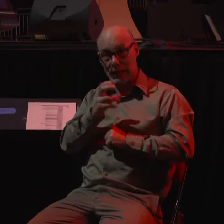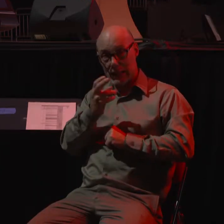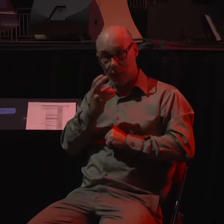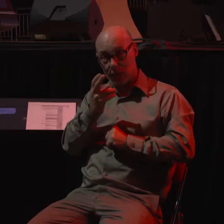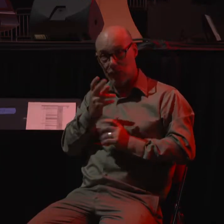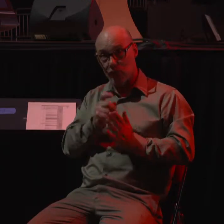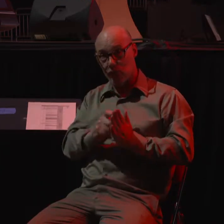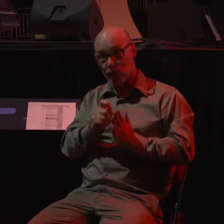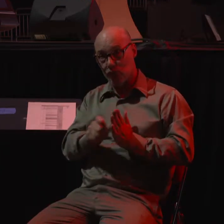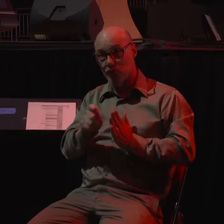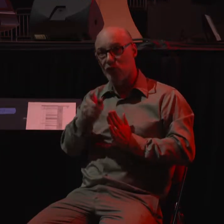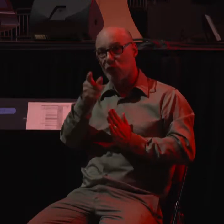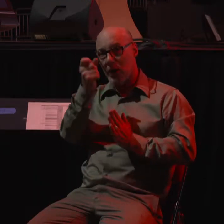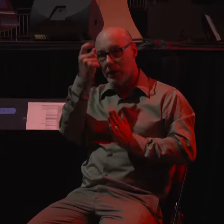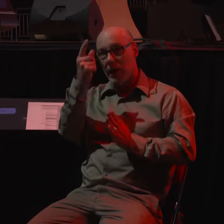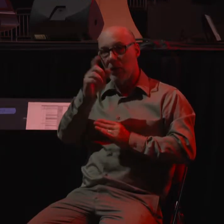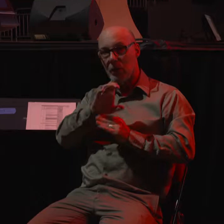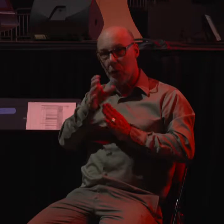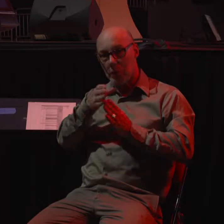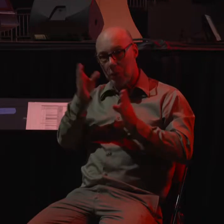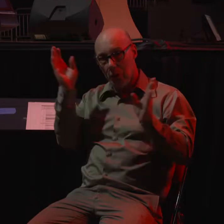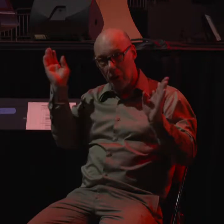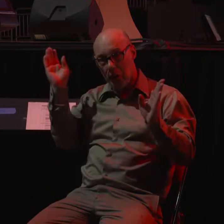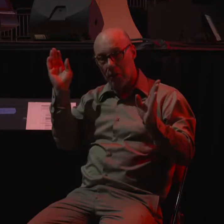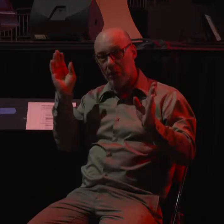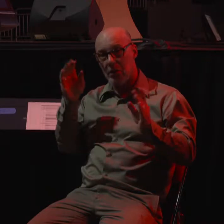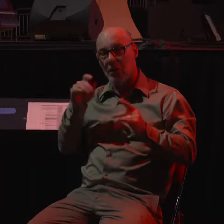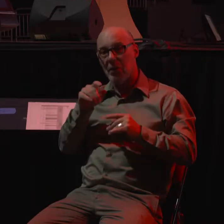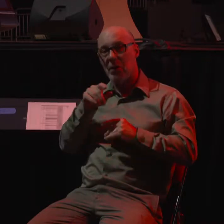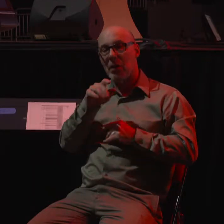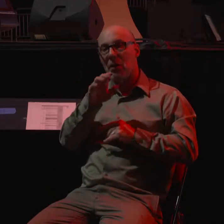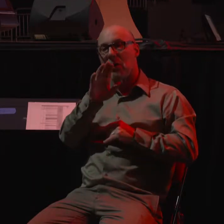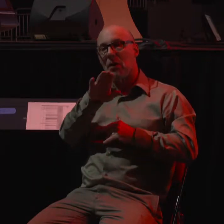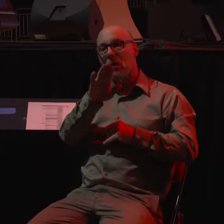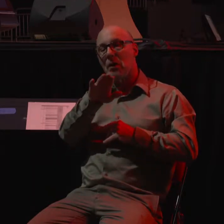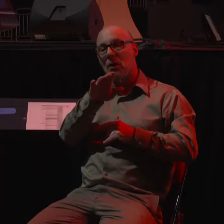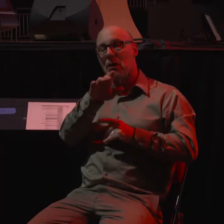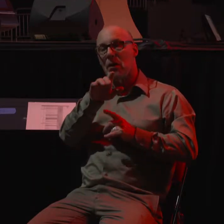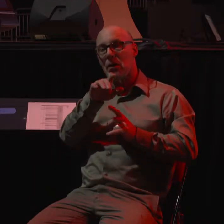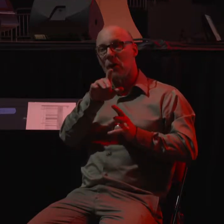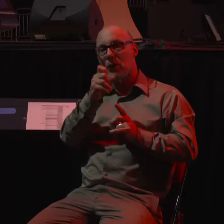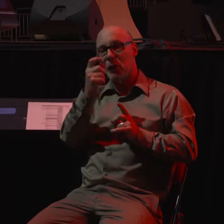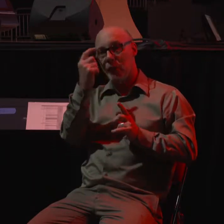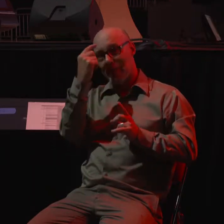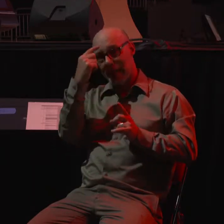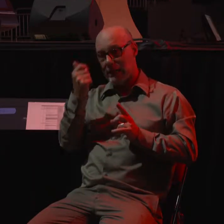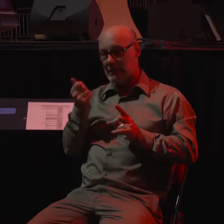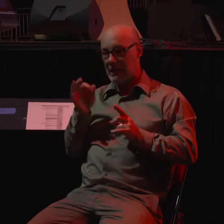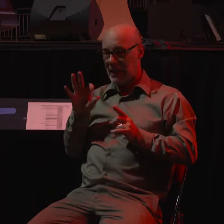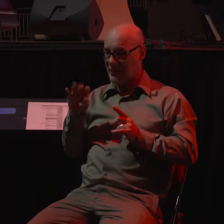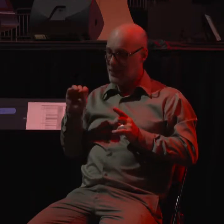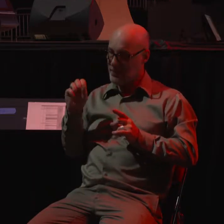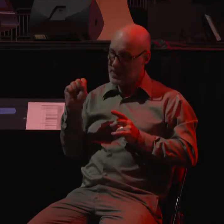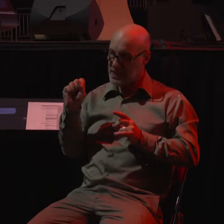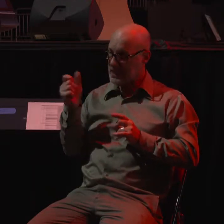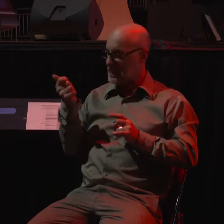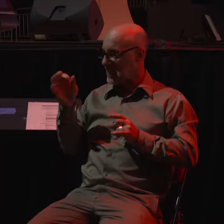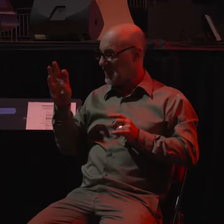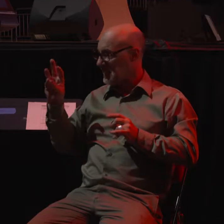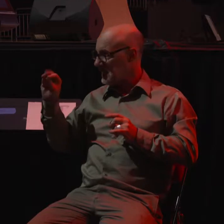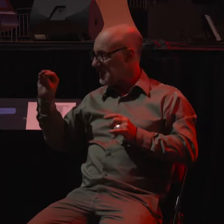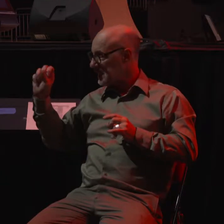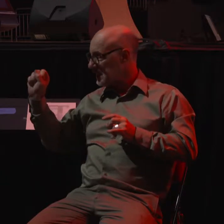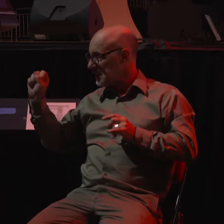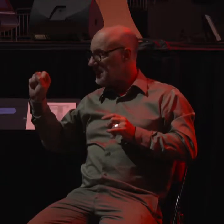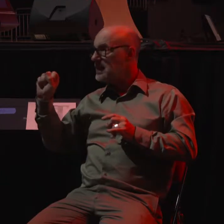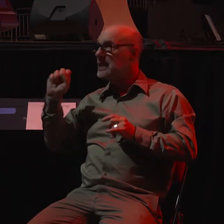broad view of the church, good understanding of evangelicalism. What's your sense of, in the 1950s, 1960s, the